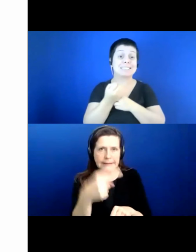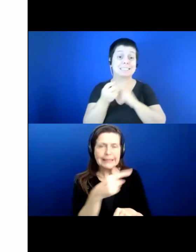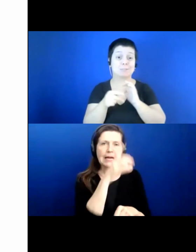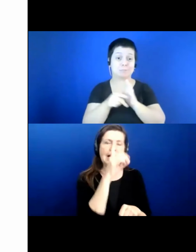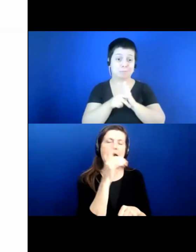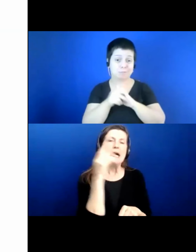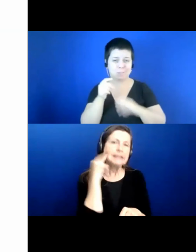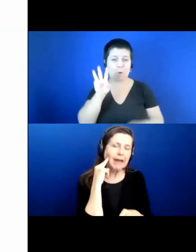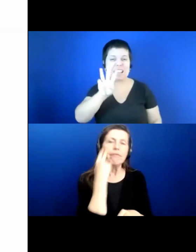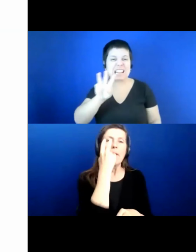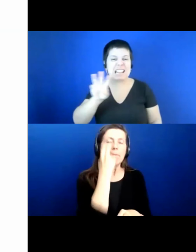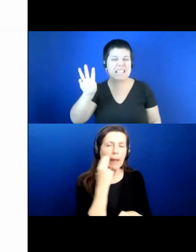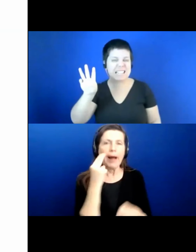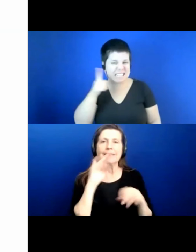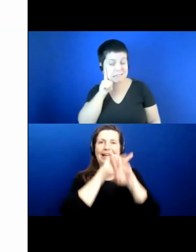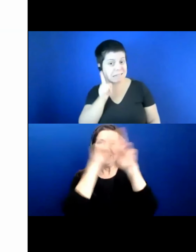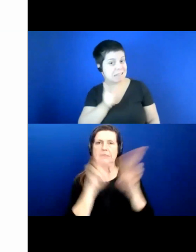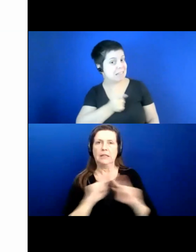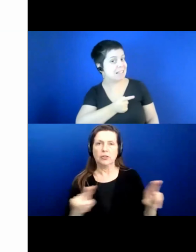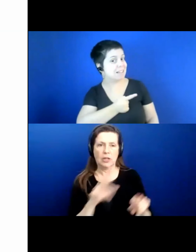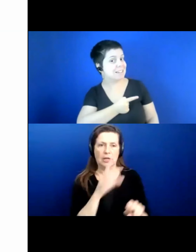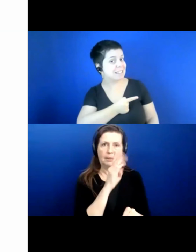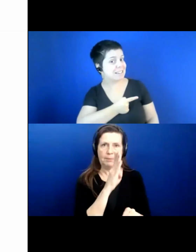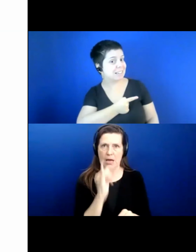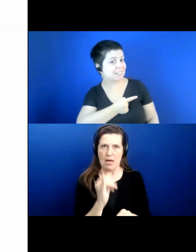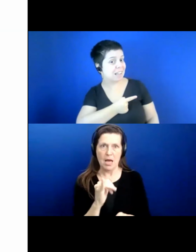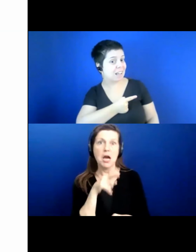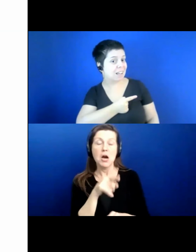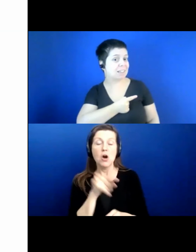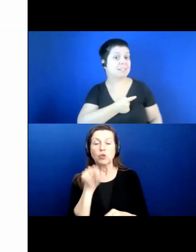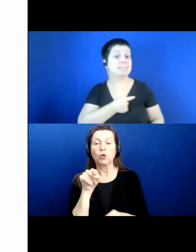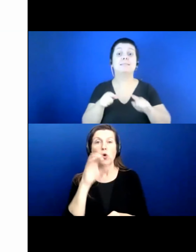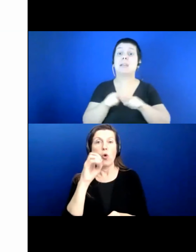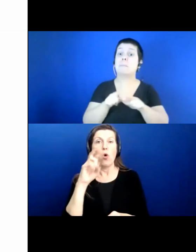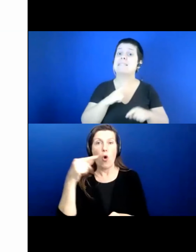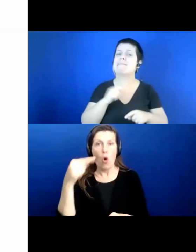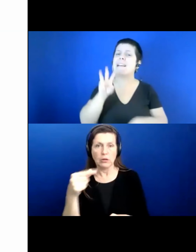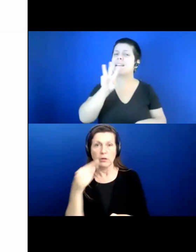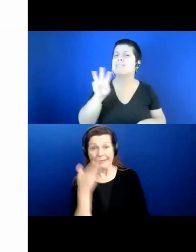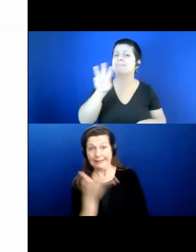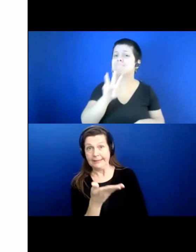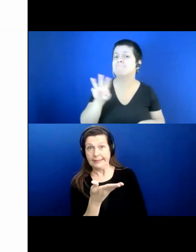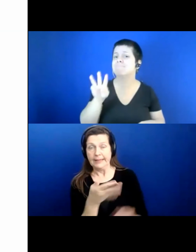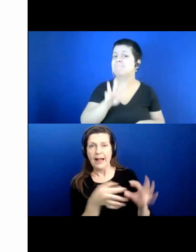deafblindinternational.org. I included a few other interesting links as well.